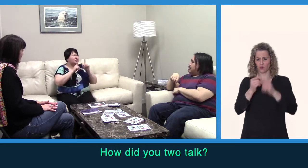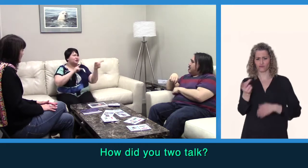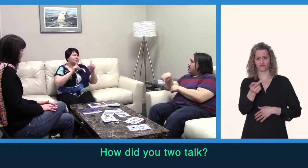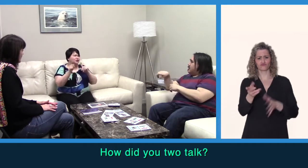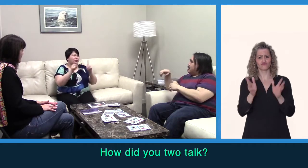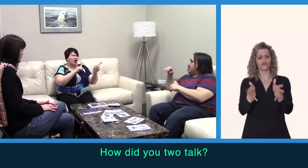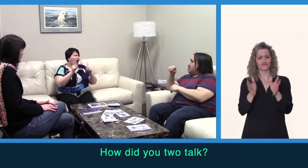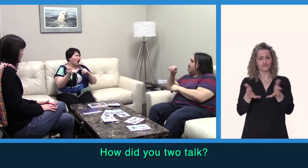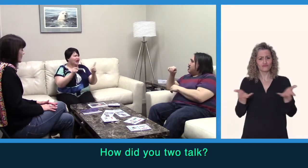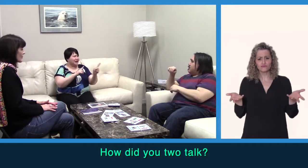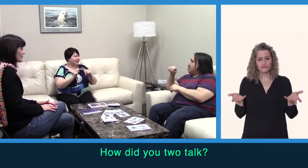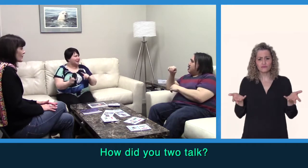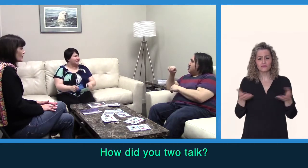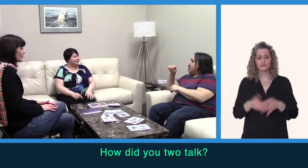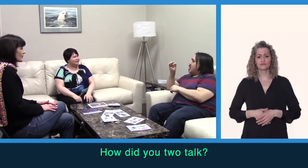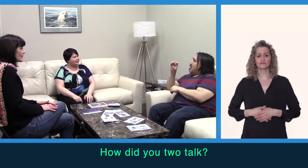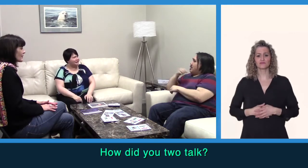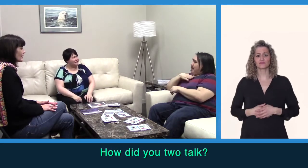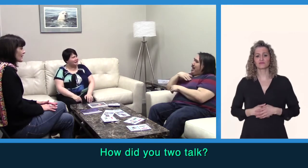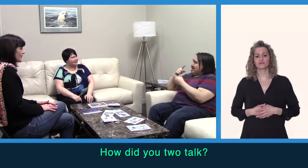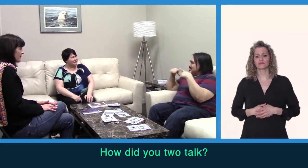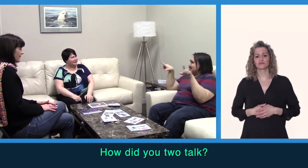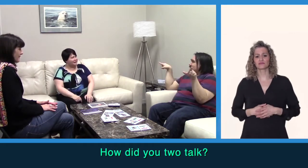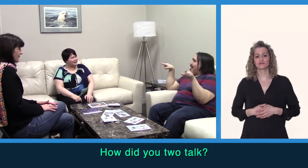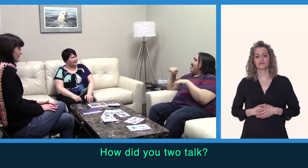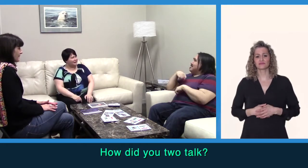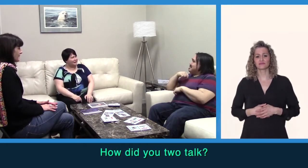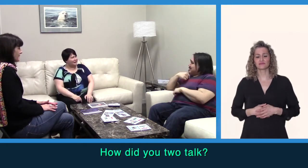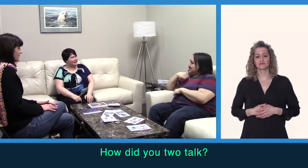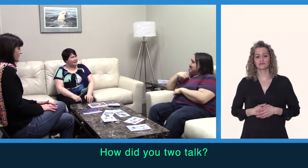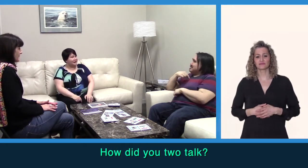How did you two talk?